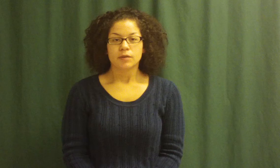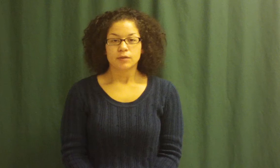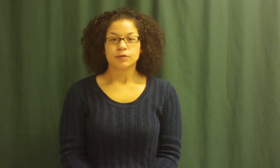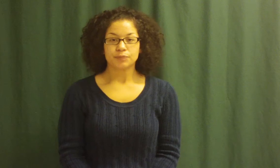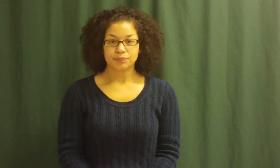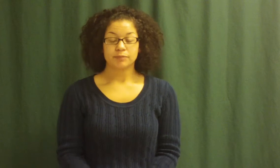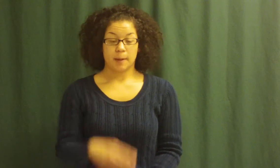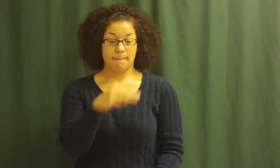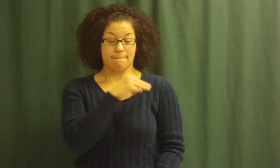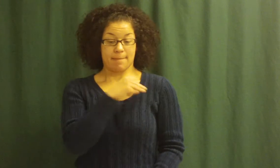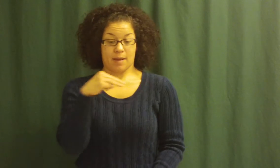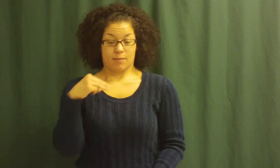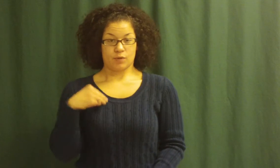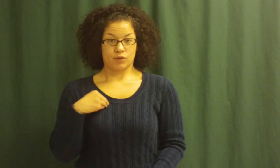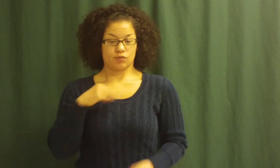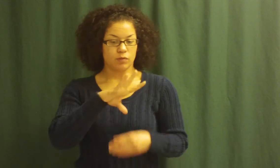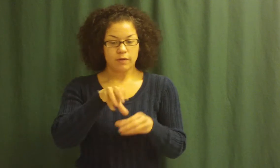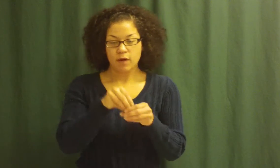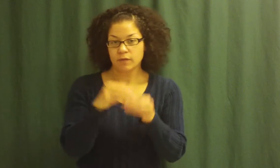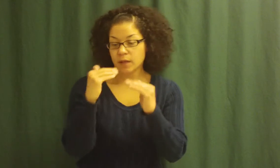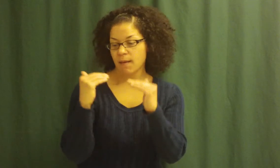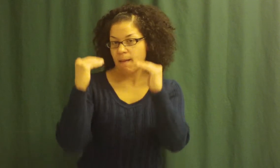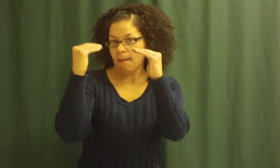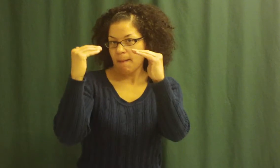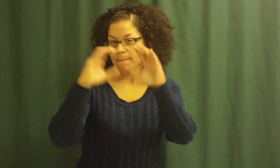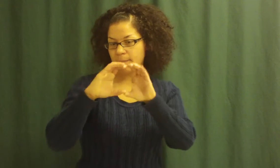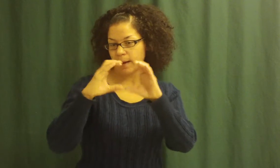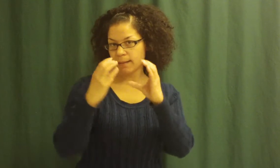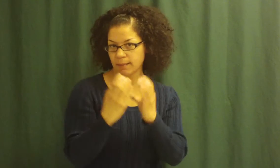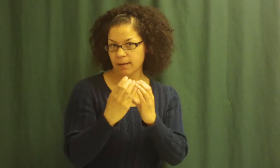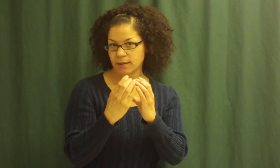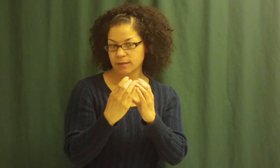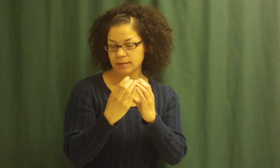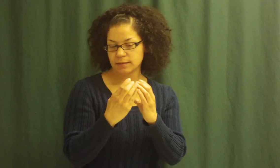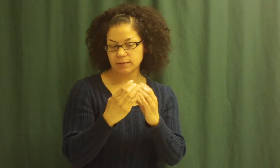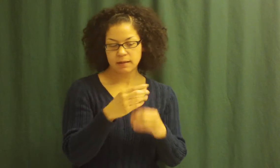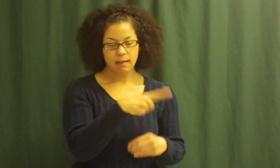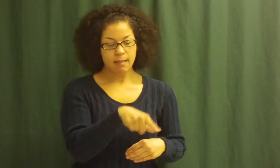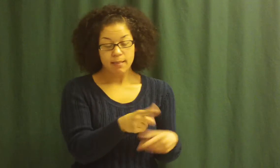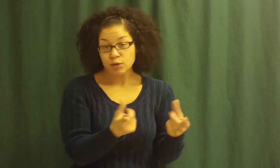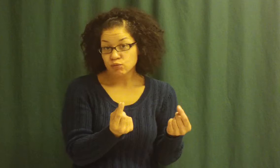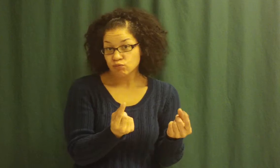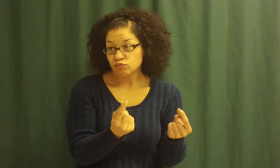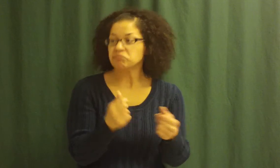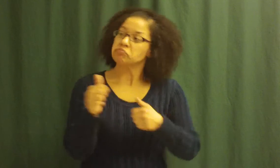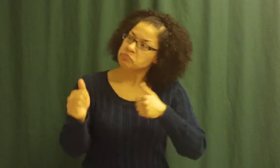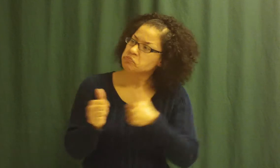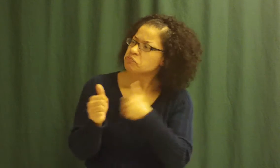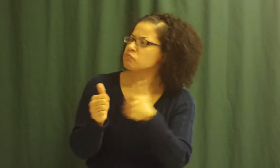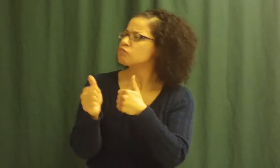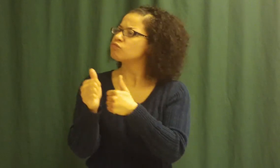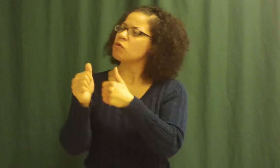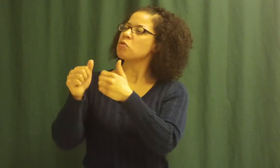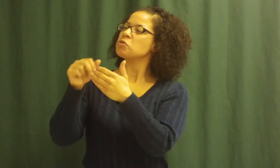Members of the upper class can pursue high art because they have